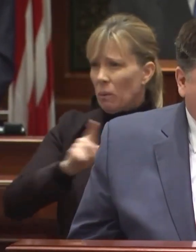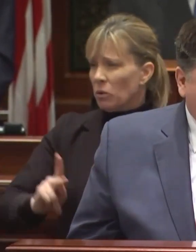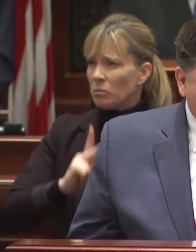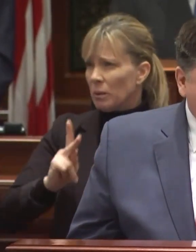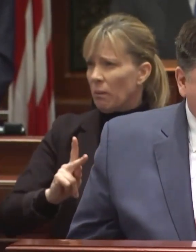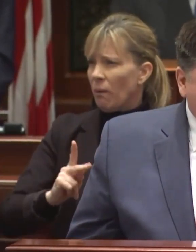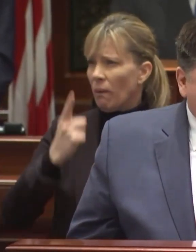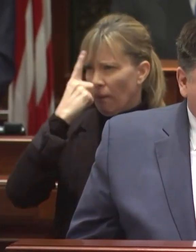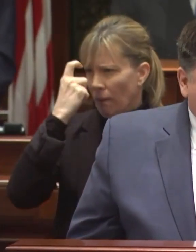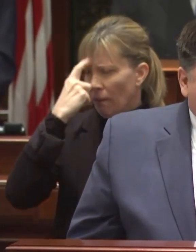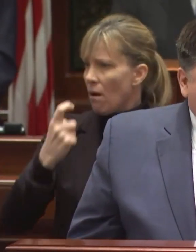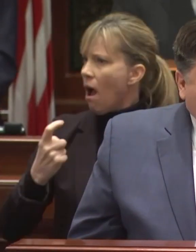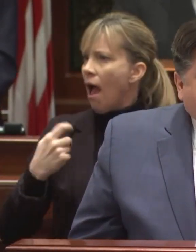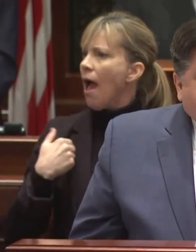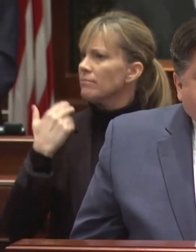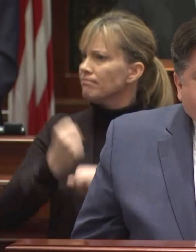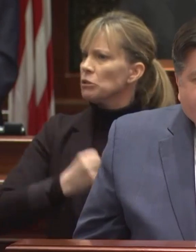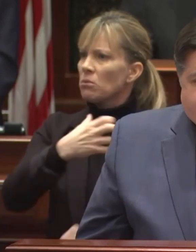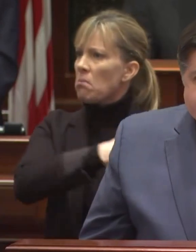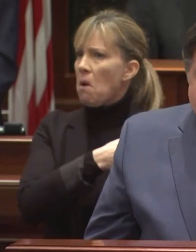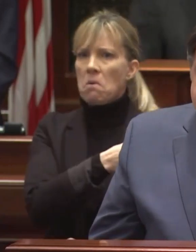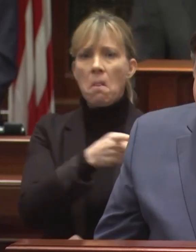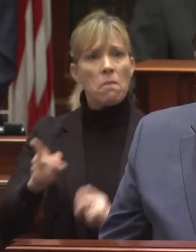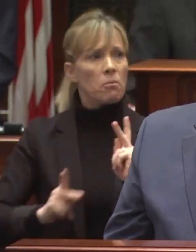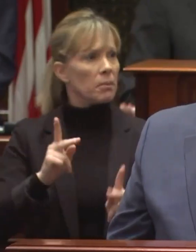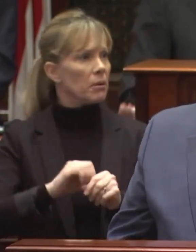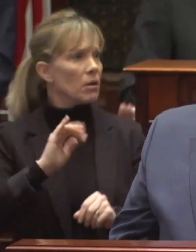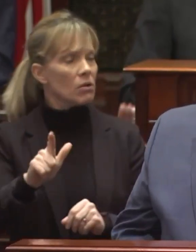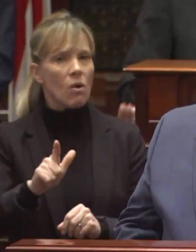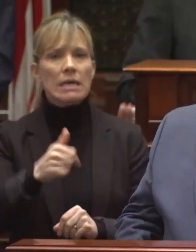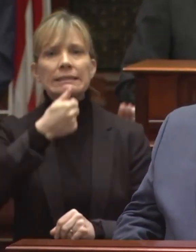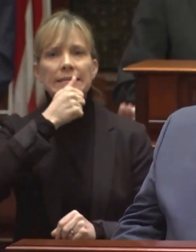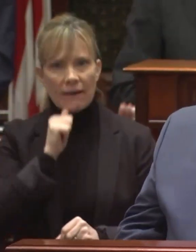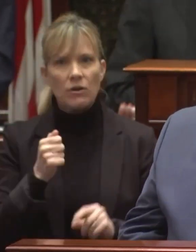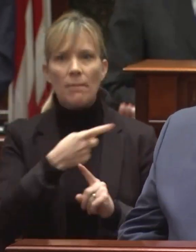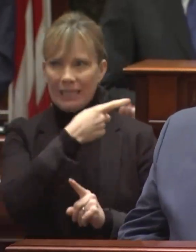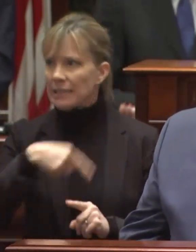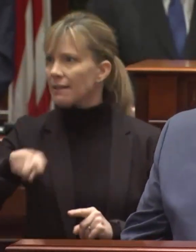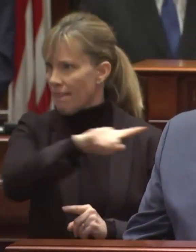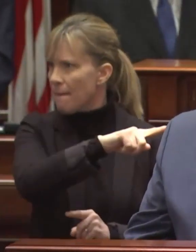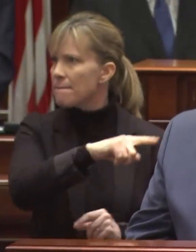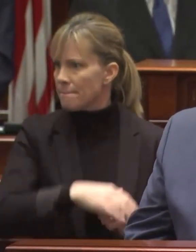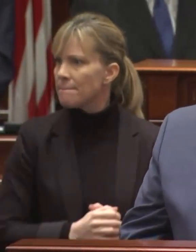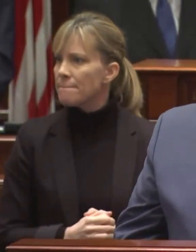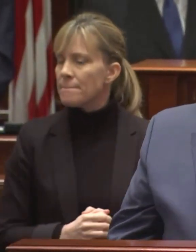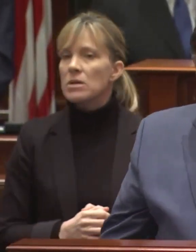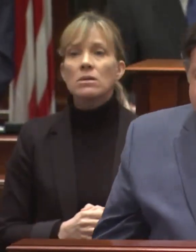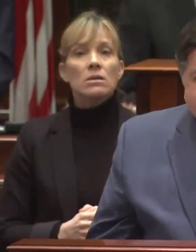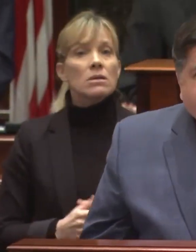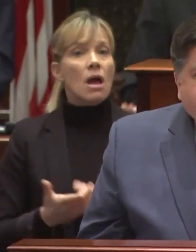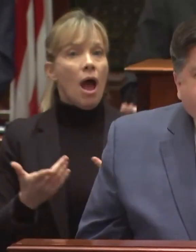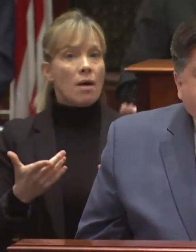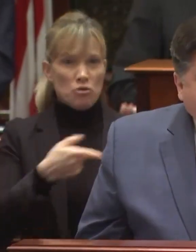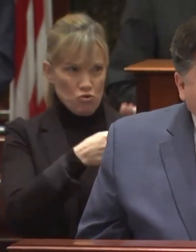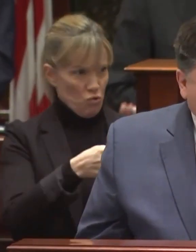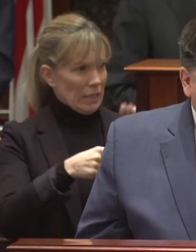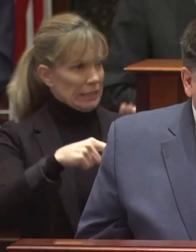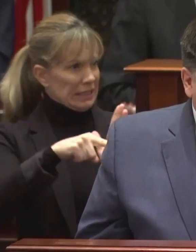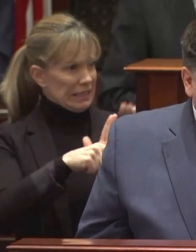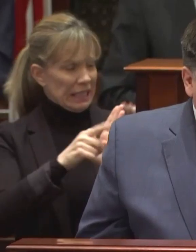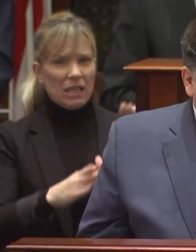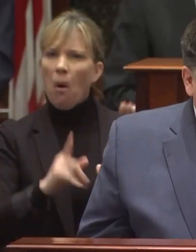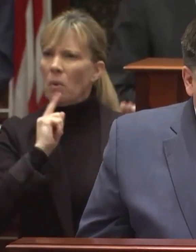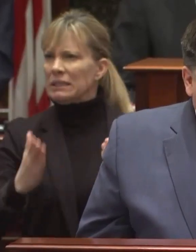in power and that the people of Illinois suffered because of them. Being a cynic is